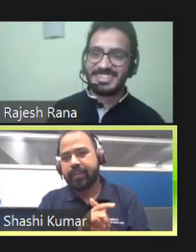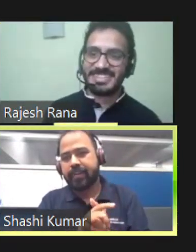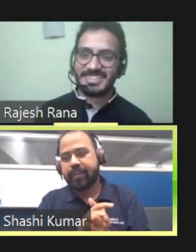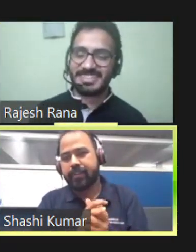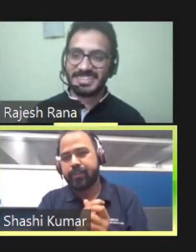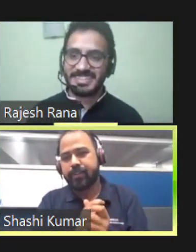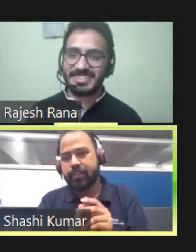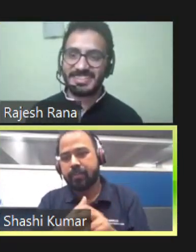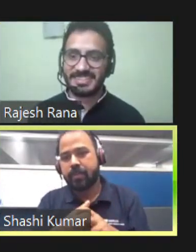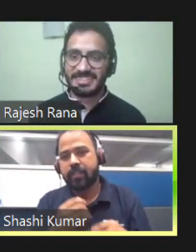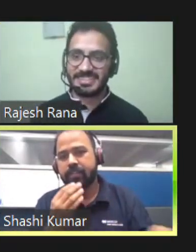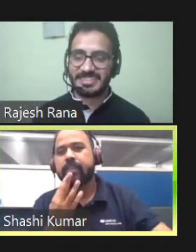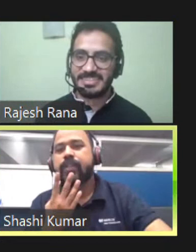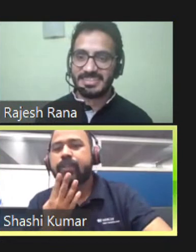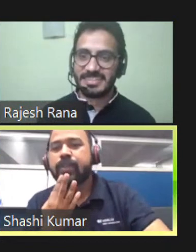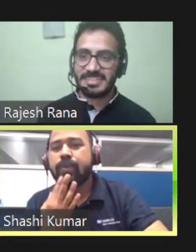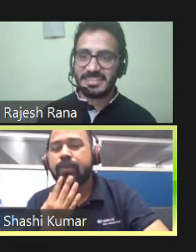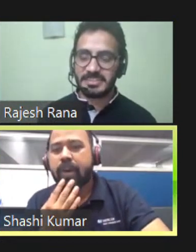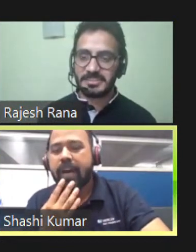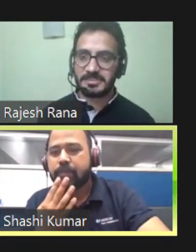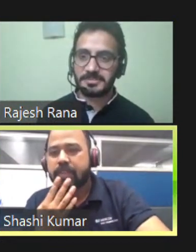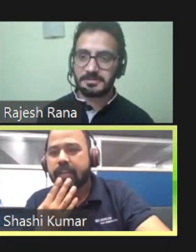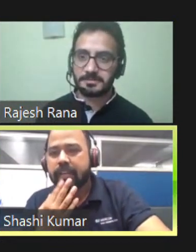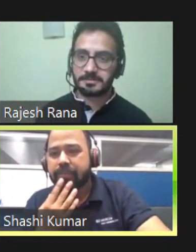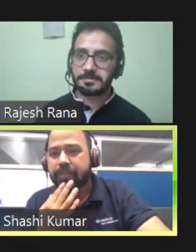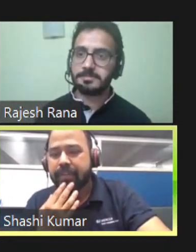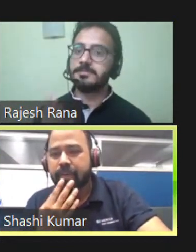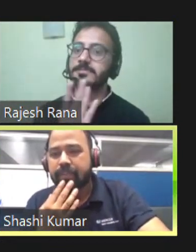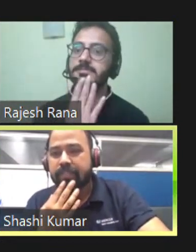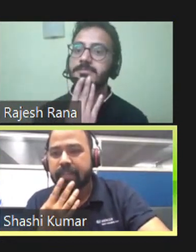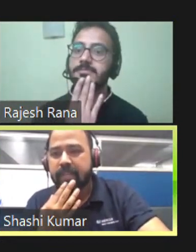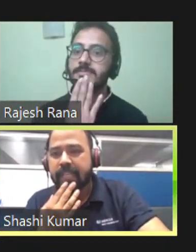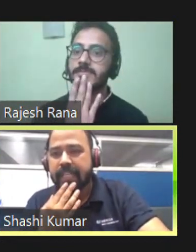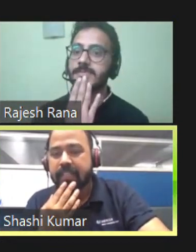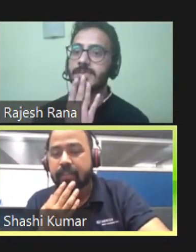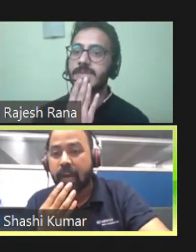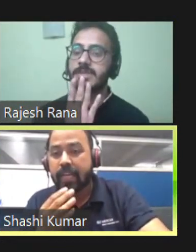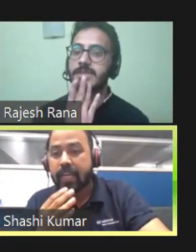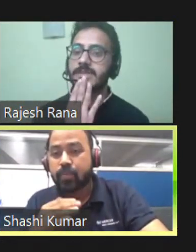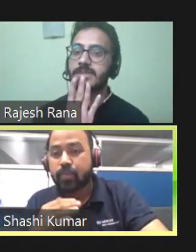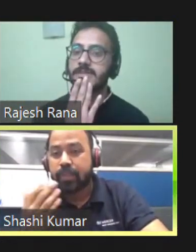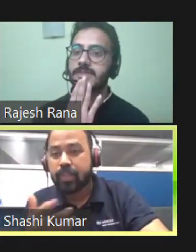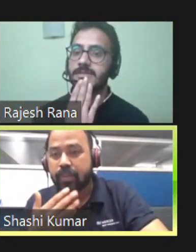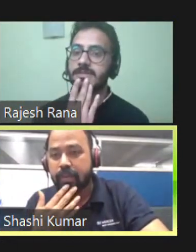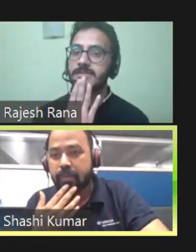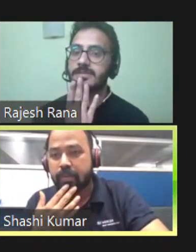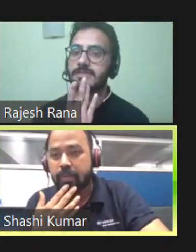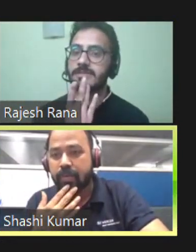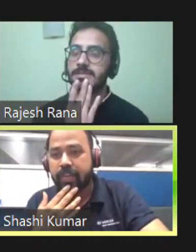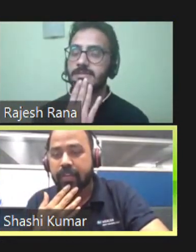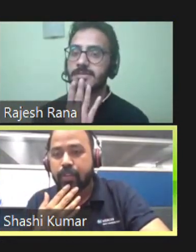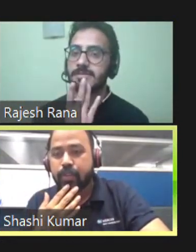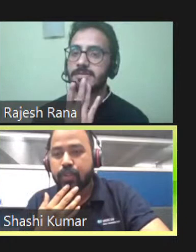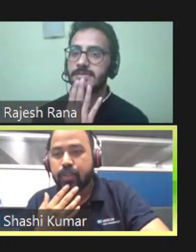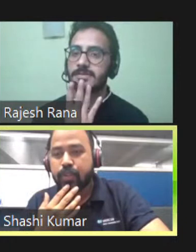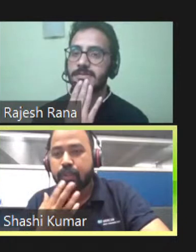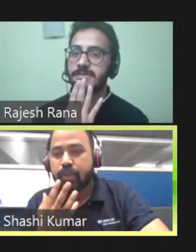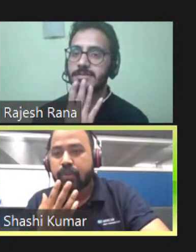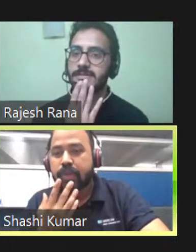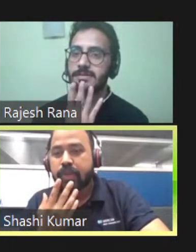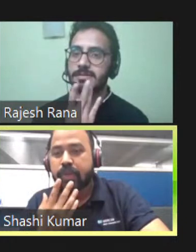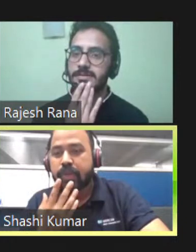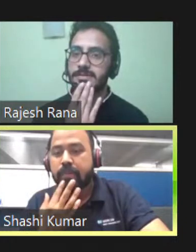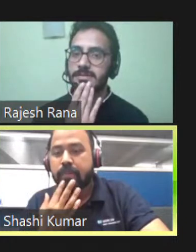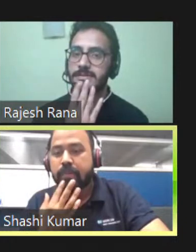are talking about colors. So you have to put a context, right? You have to give them a context as what you are talking about. So you're talking